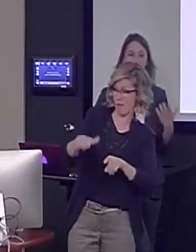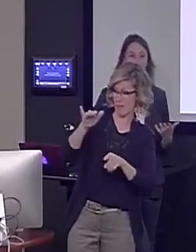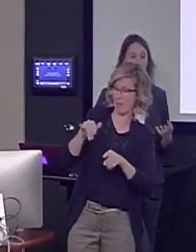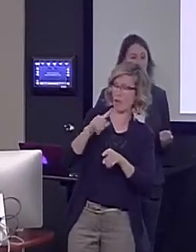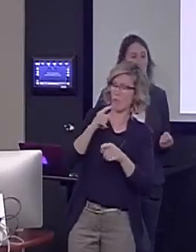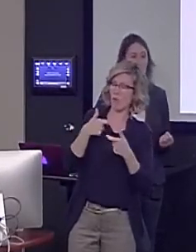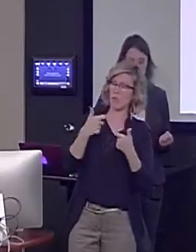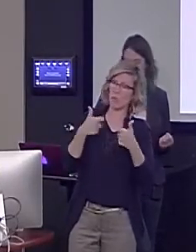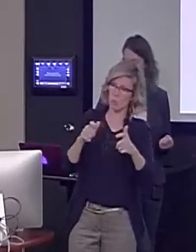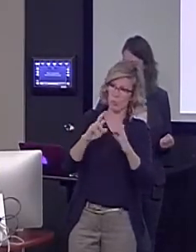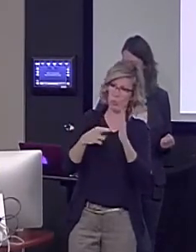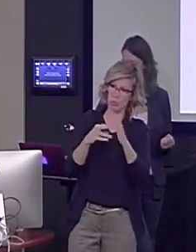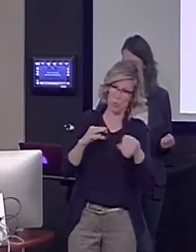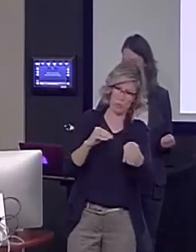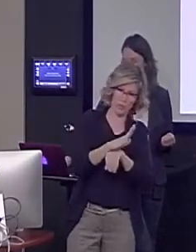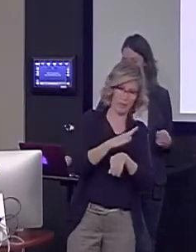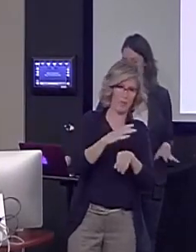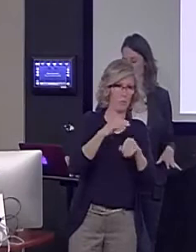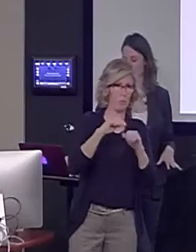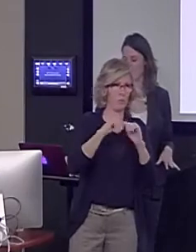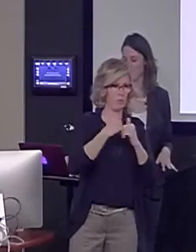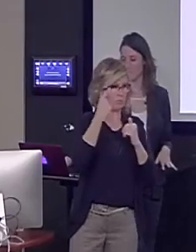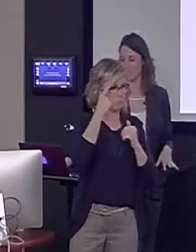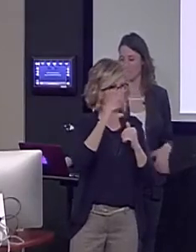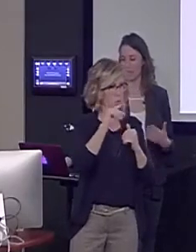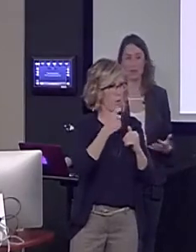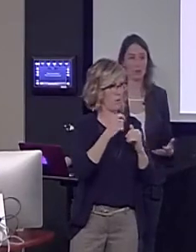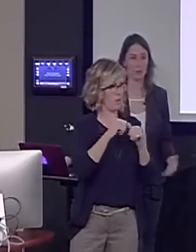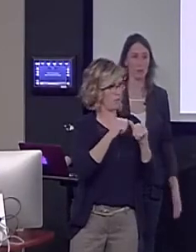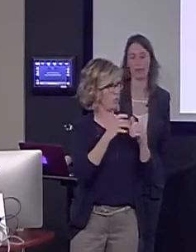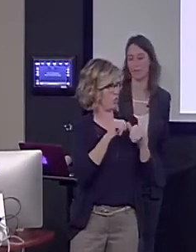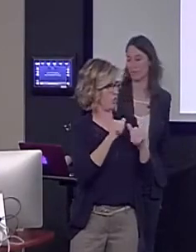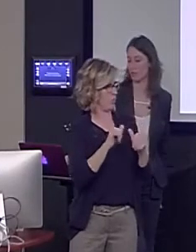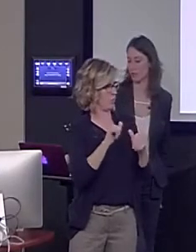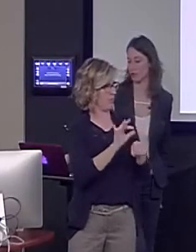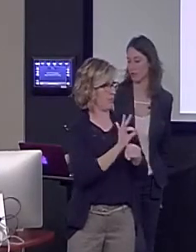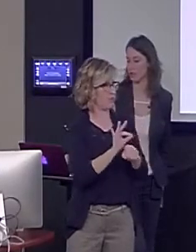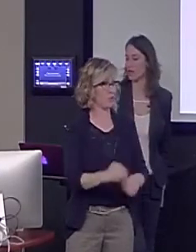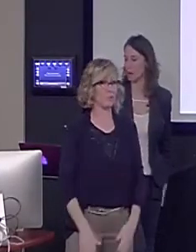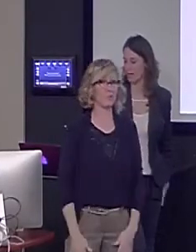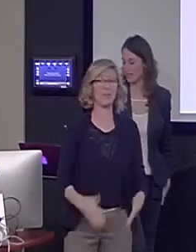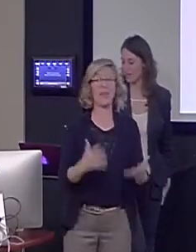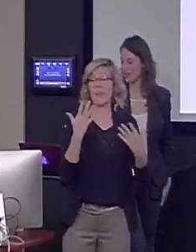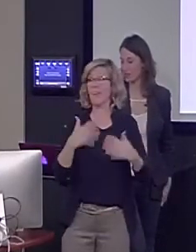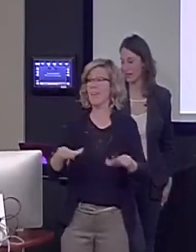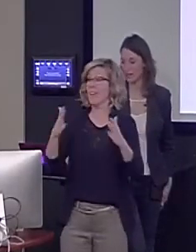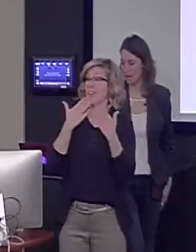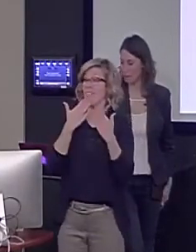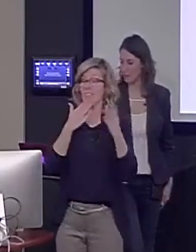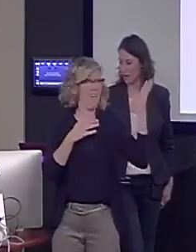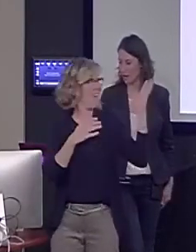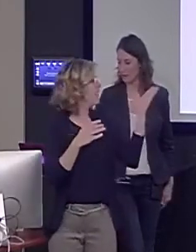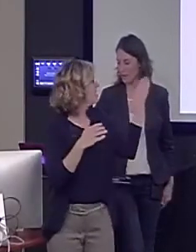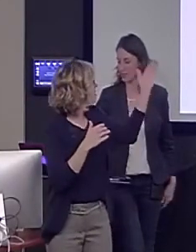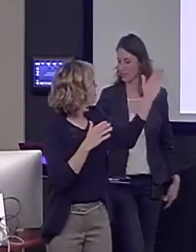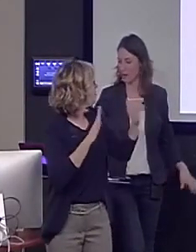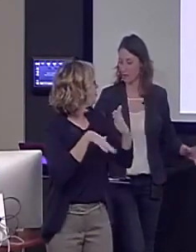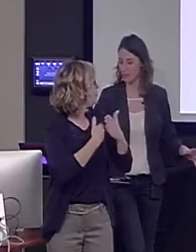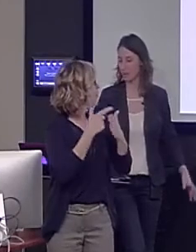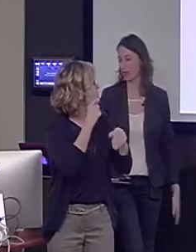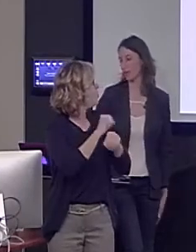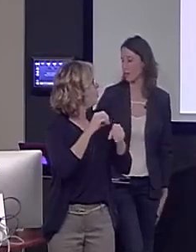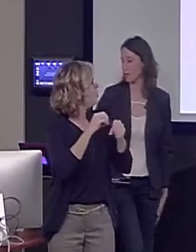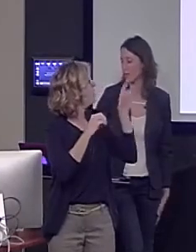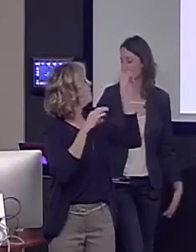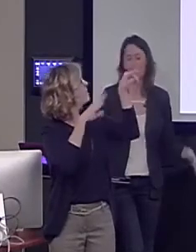the cognitive function of cortex. And that's it, and I want to thank all the people who make this research possible. It's my lab at the top